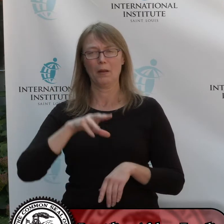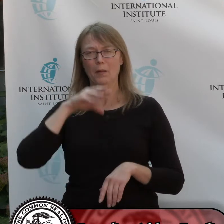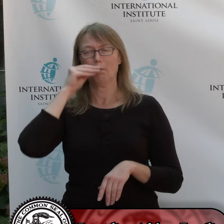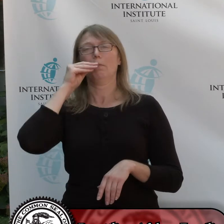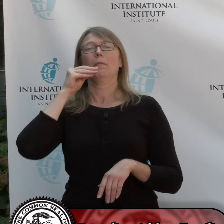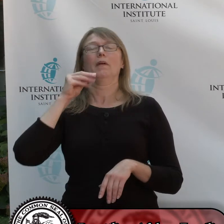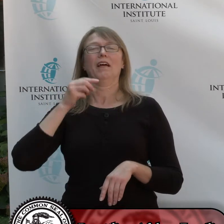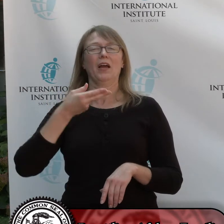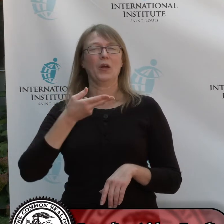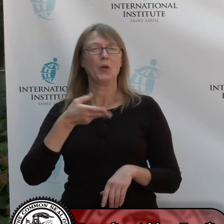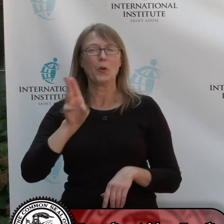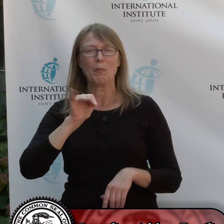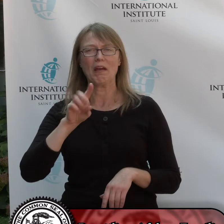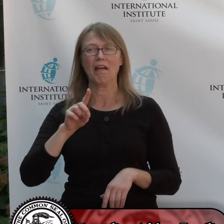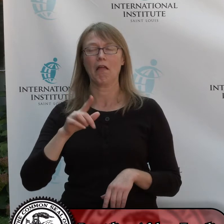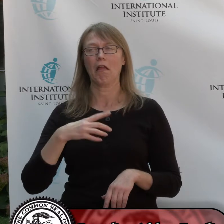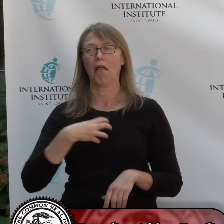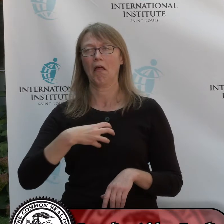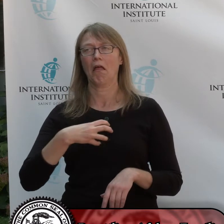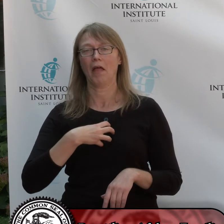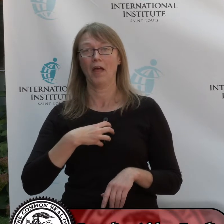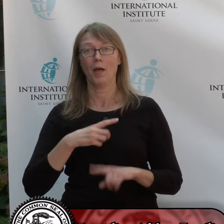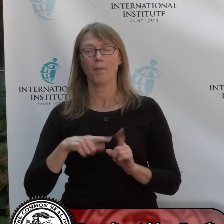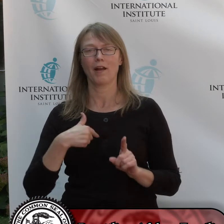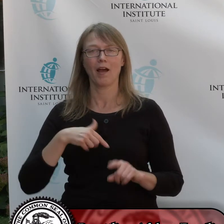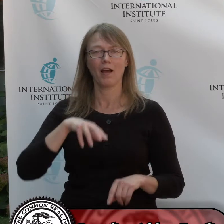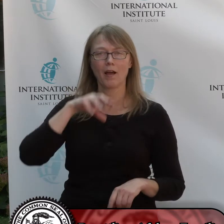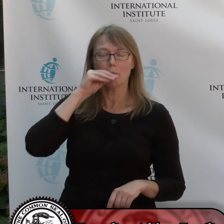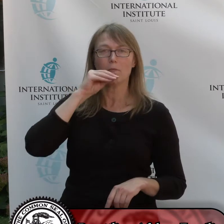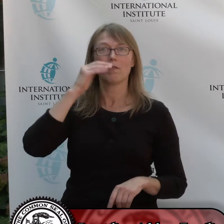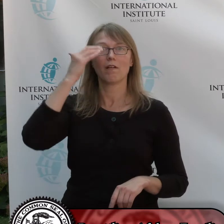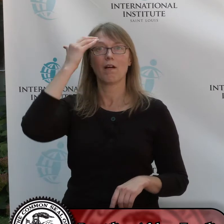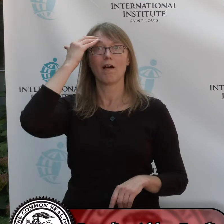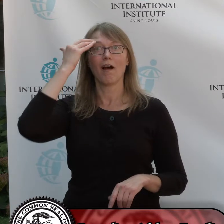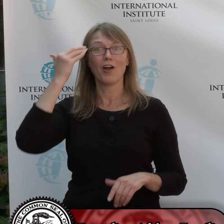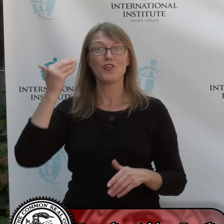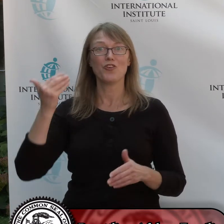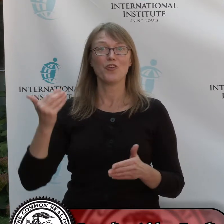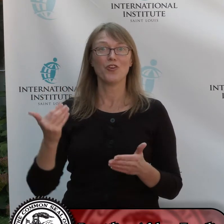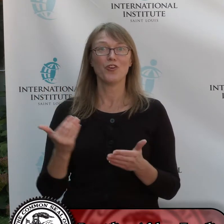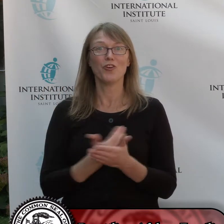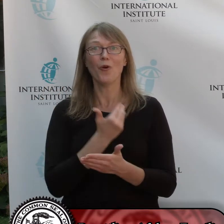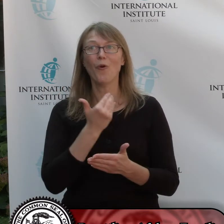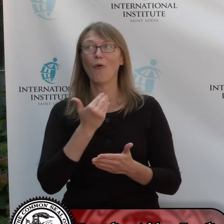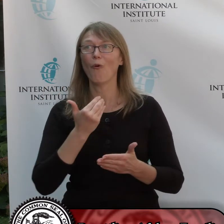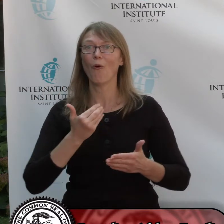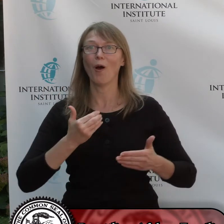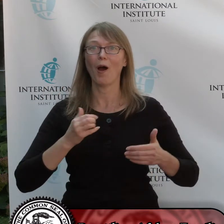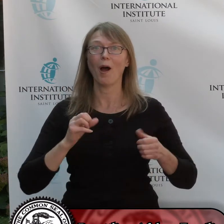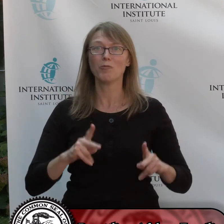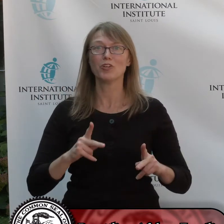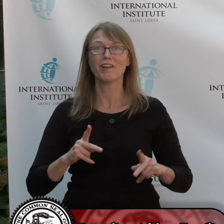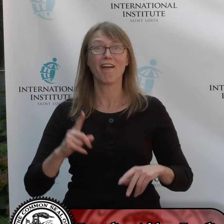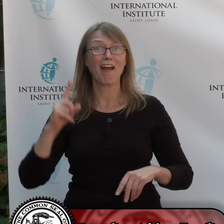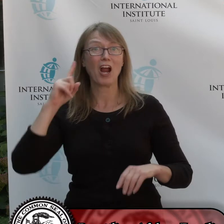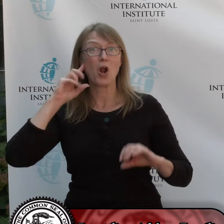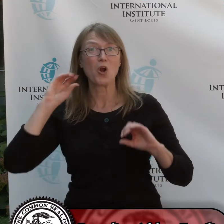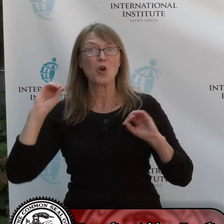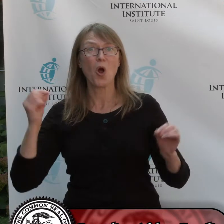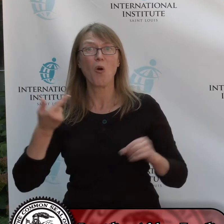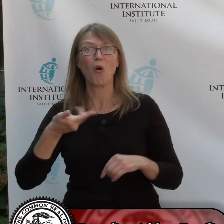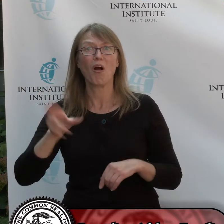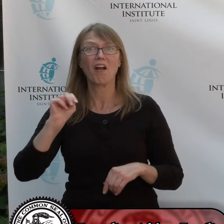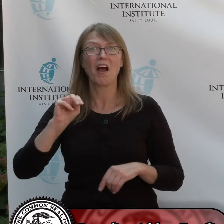our lives was starting. Chapter without the gunfire and filled with the opportunity. First few months was struggle, but